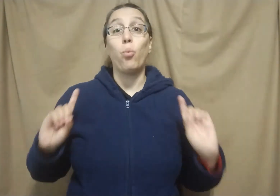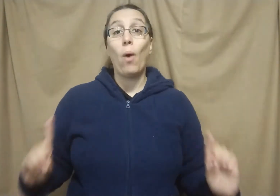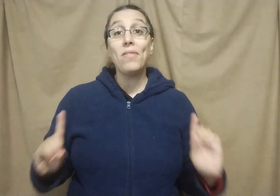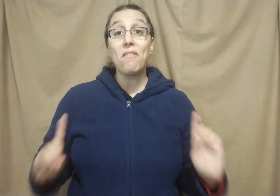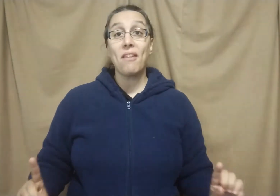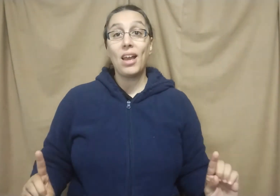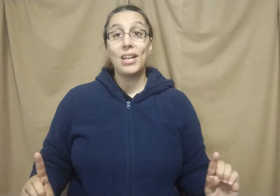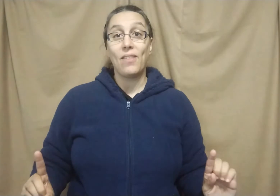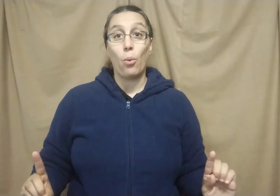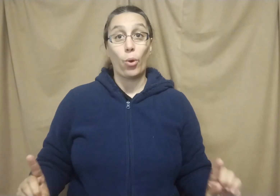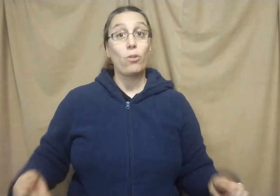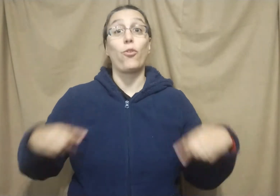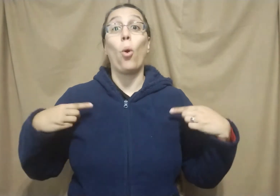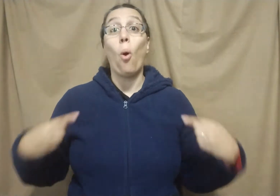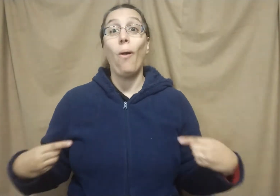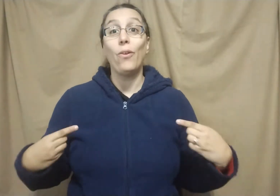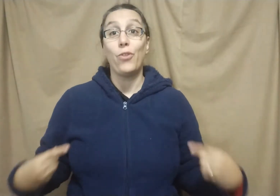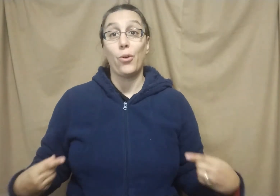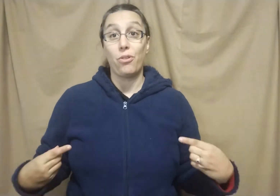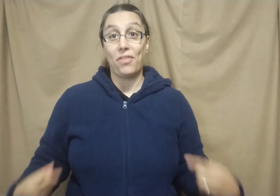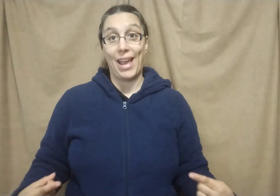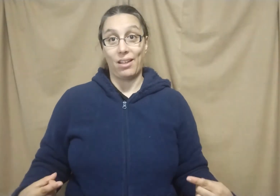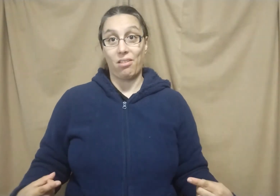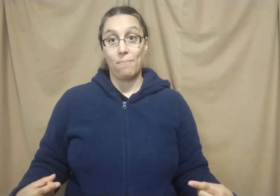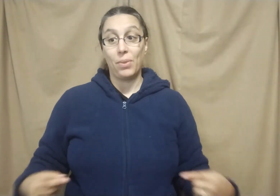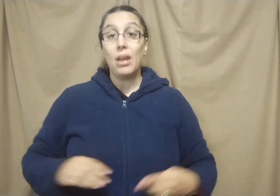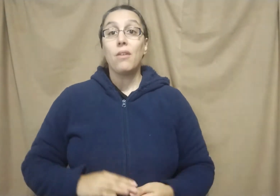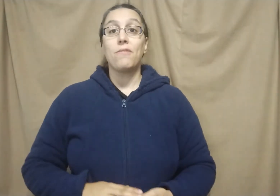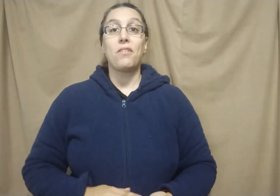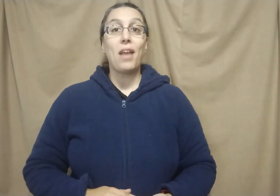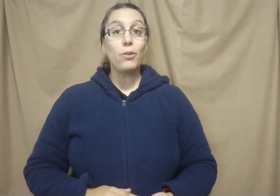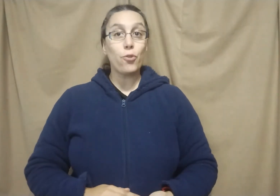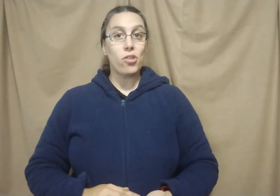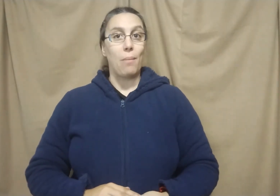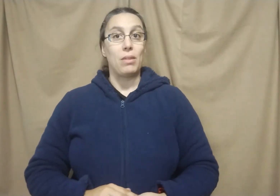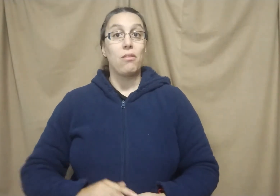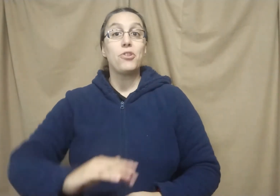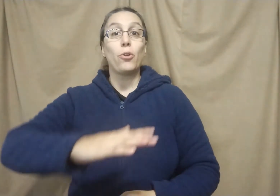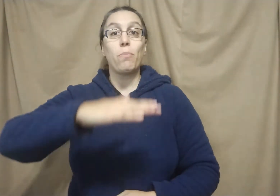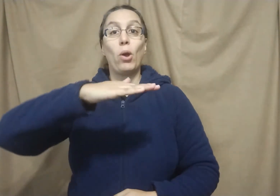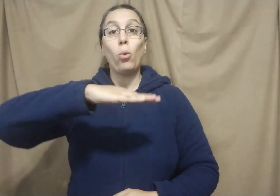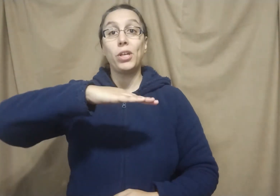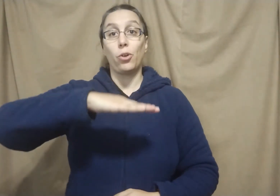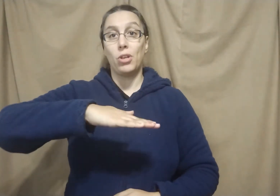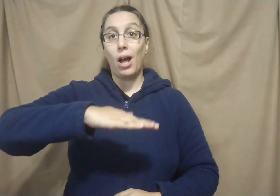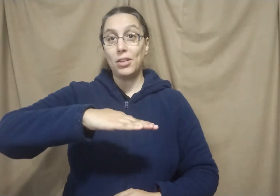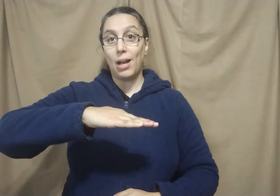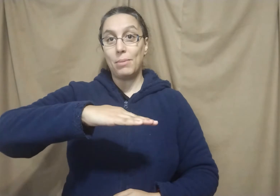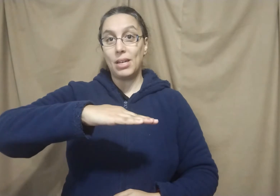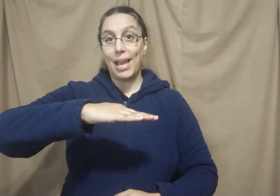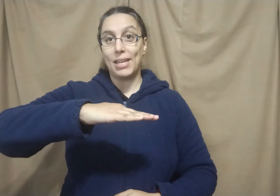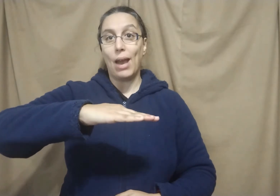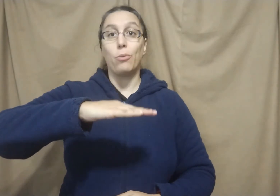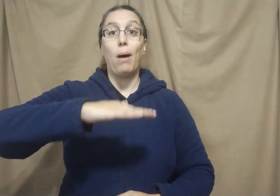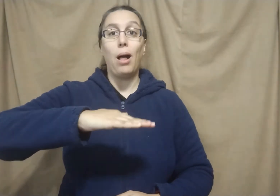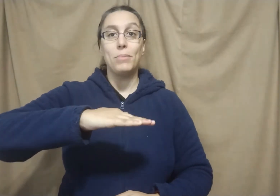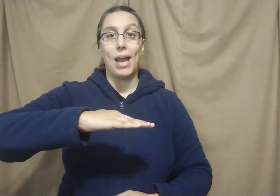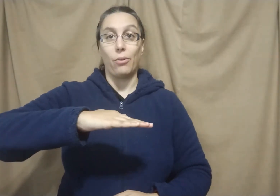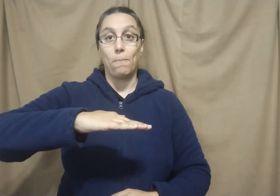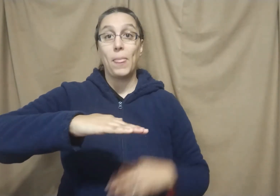one sign that works for all of those things. So the sign for summon starts by holding your non-dominant hand out, palm down.